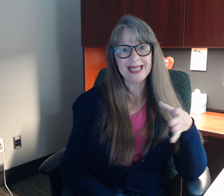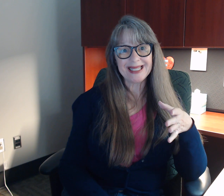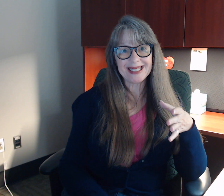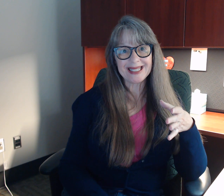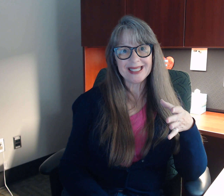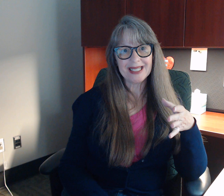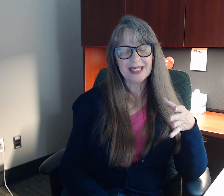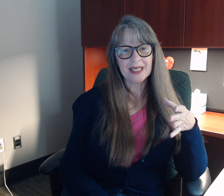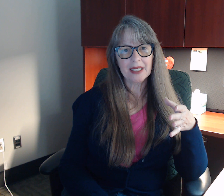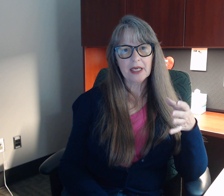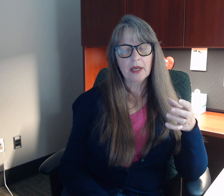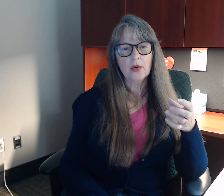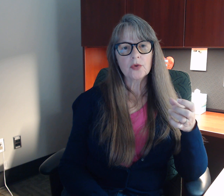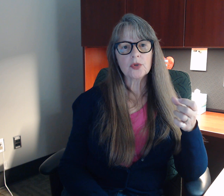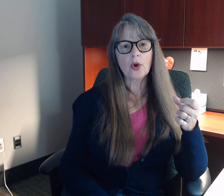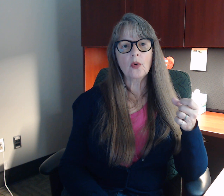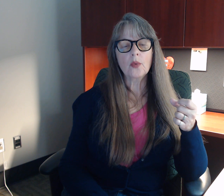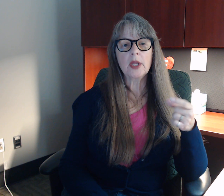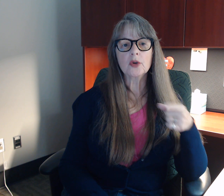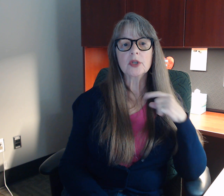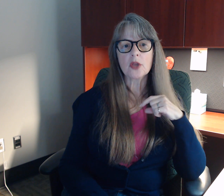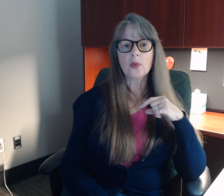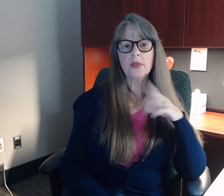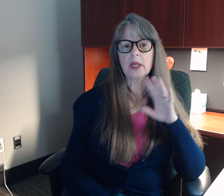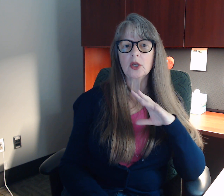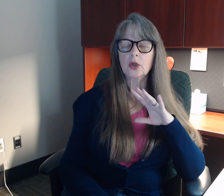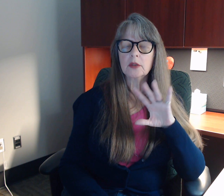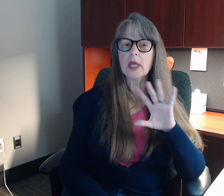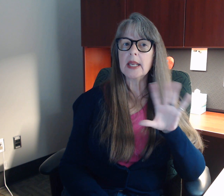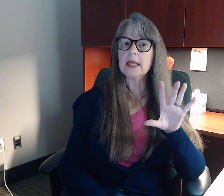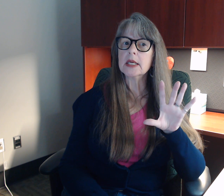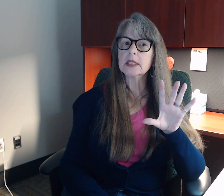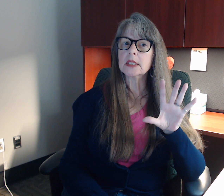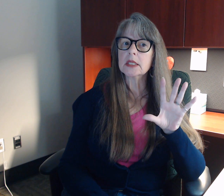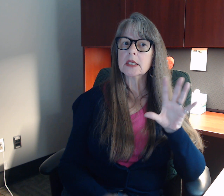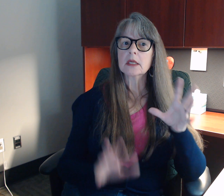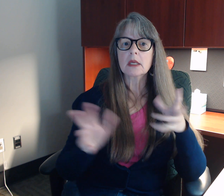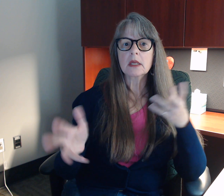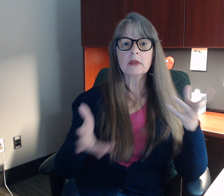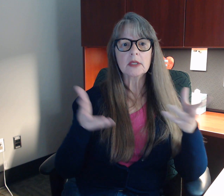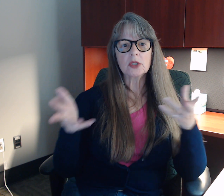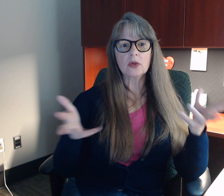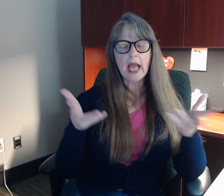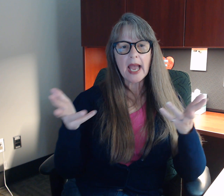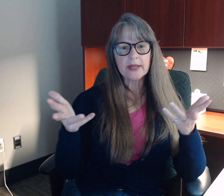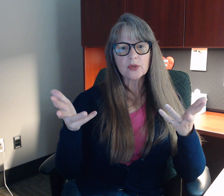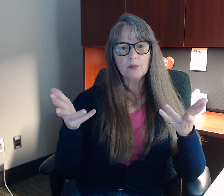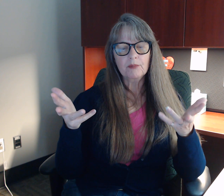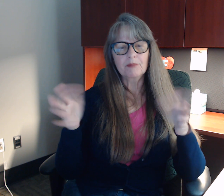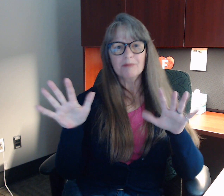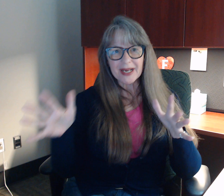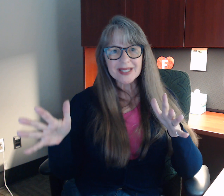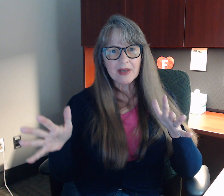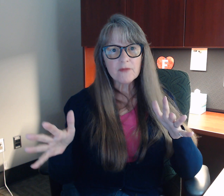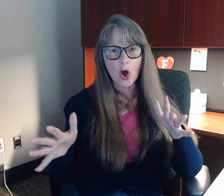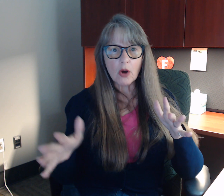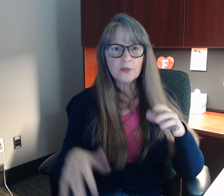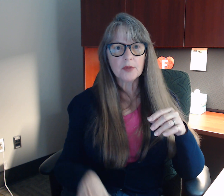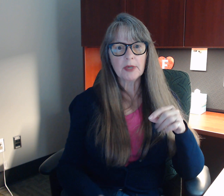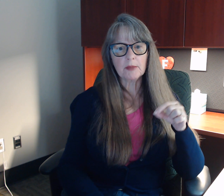tense. So here's another one that still has medicine involved, but I'm going to